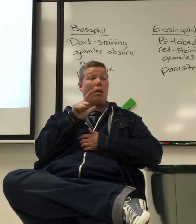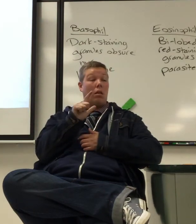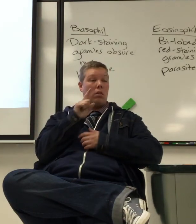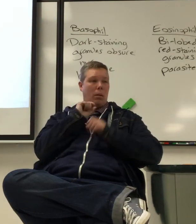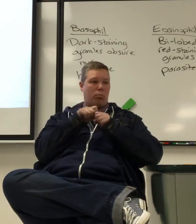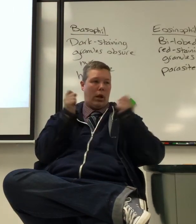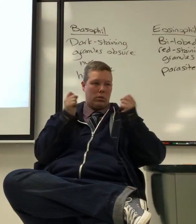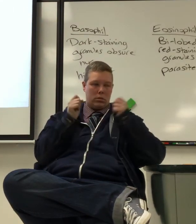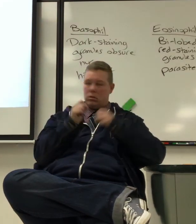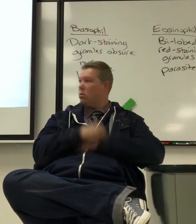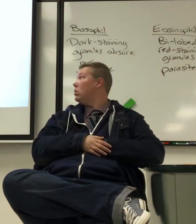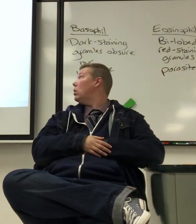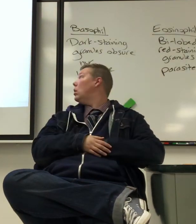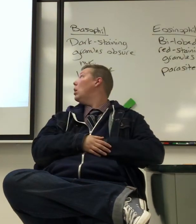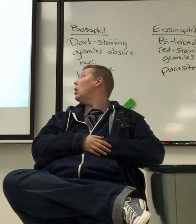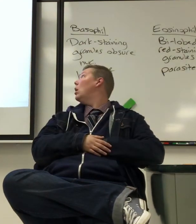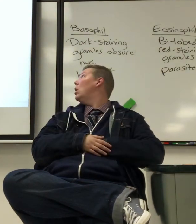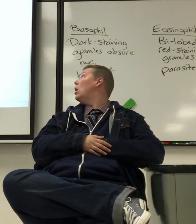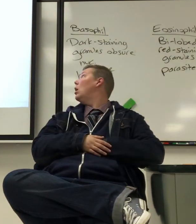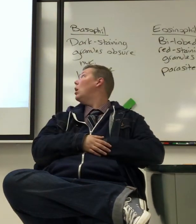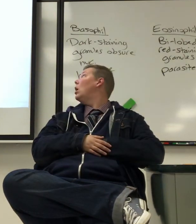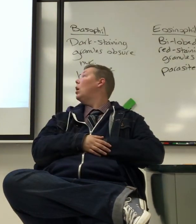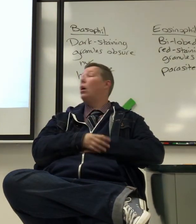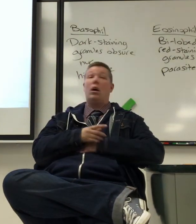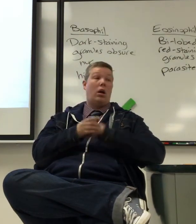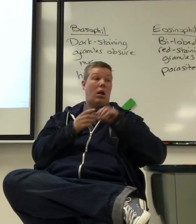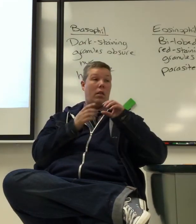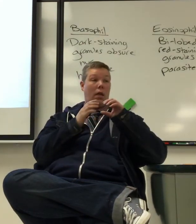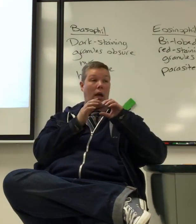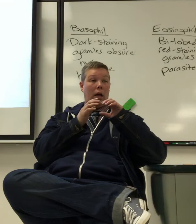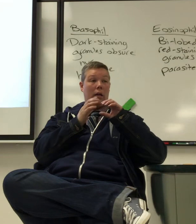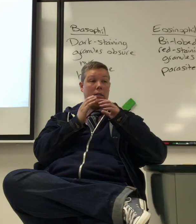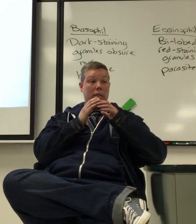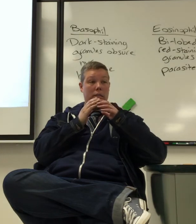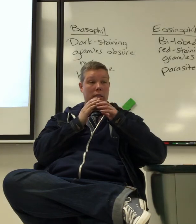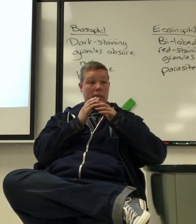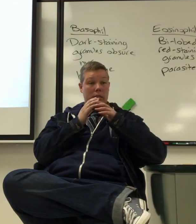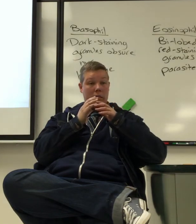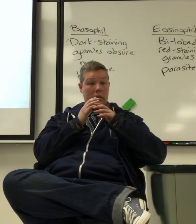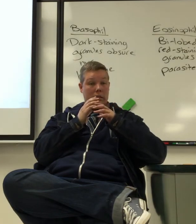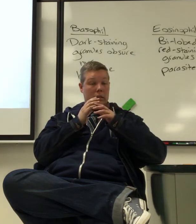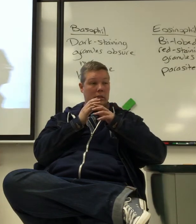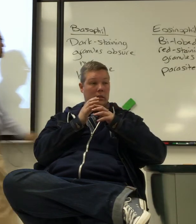The first reaction is that the damaged vessel will spasm.